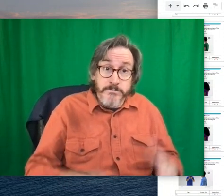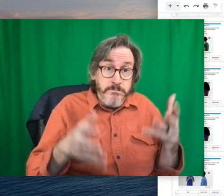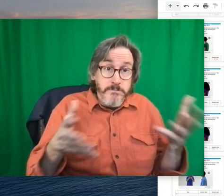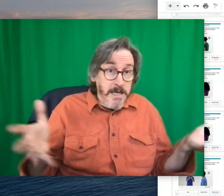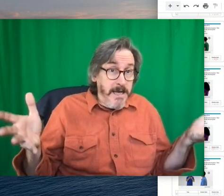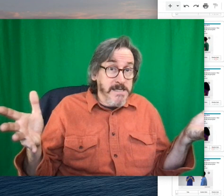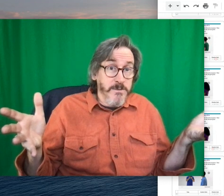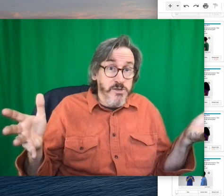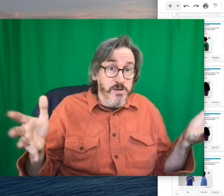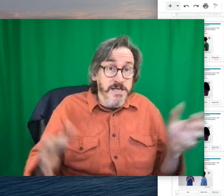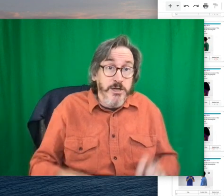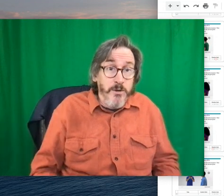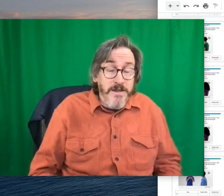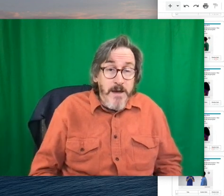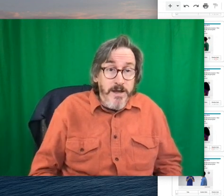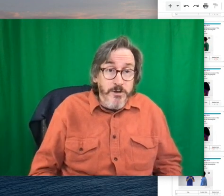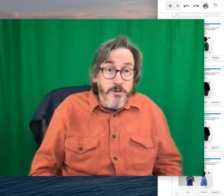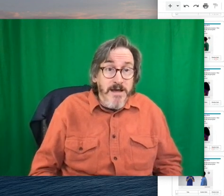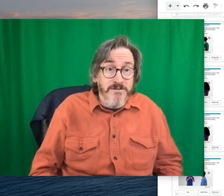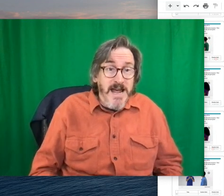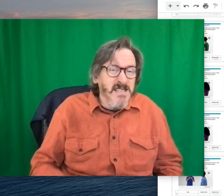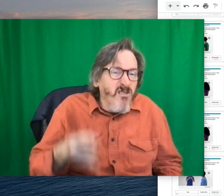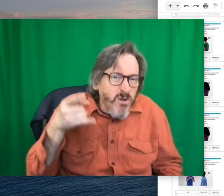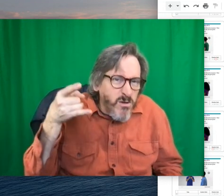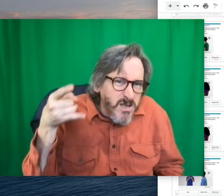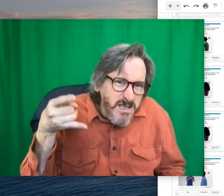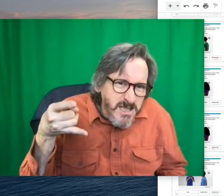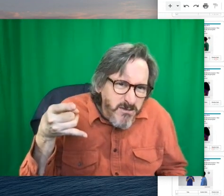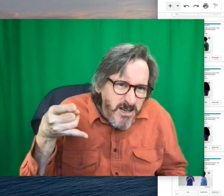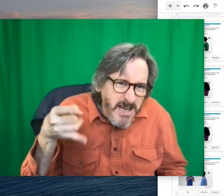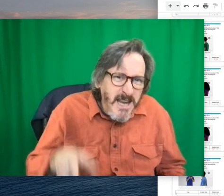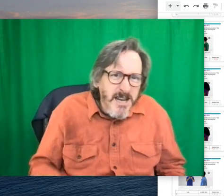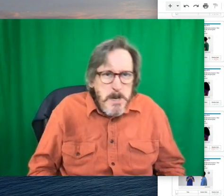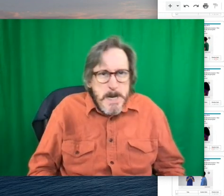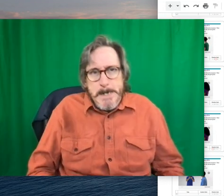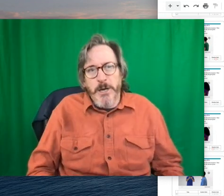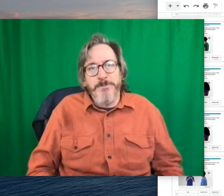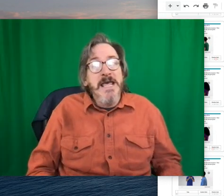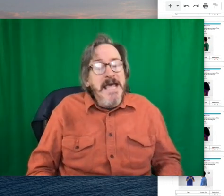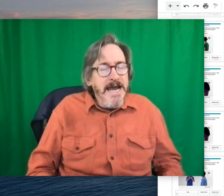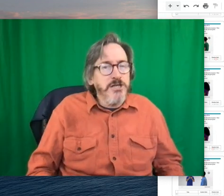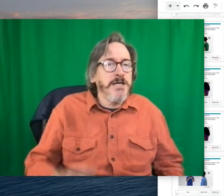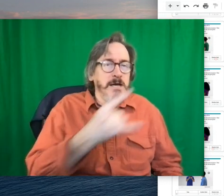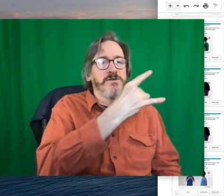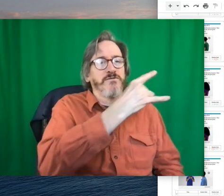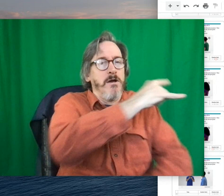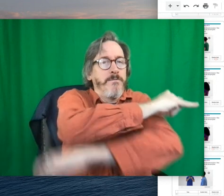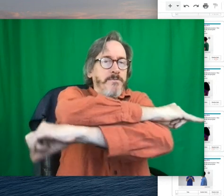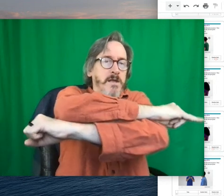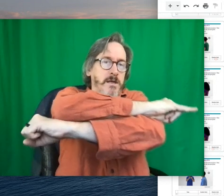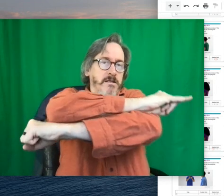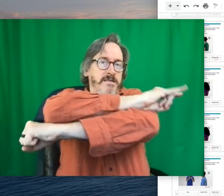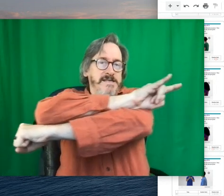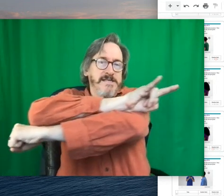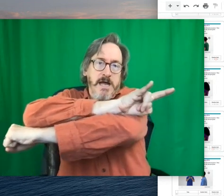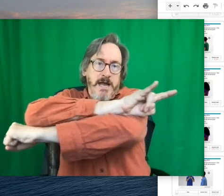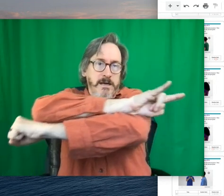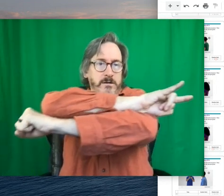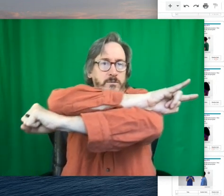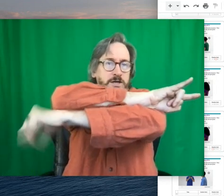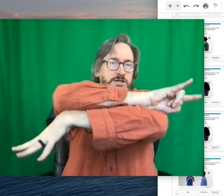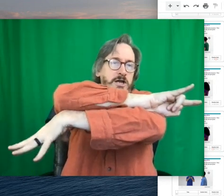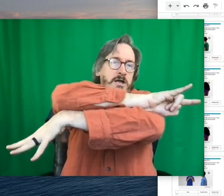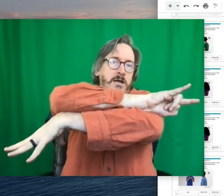it in case someone swears at you. And that way you don't have to ask, what was this one again? Right. It actually comes from this